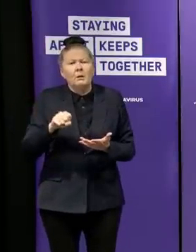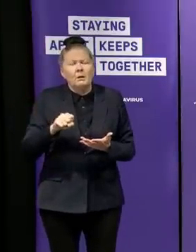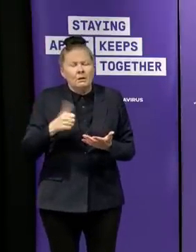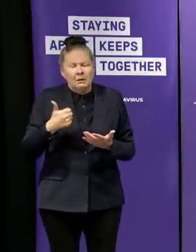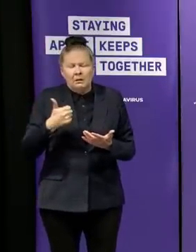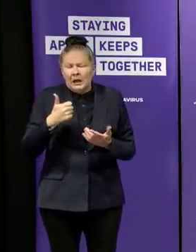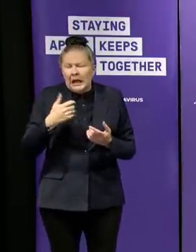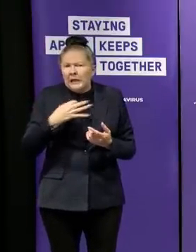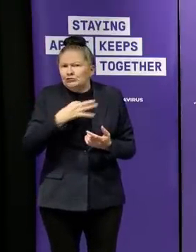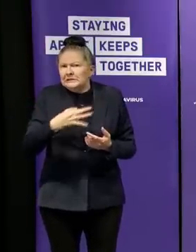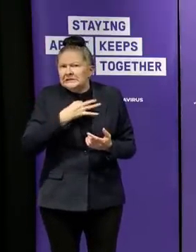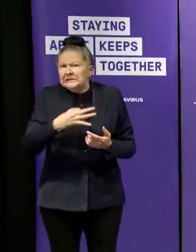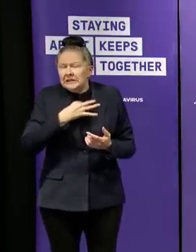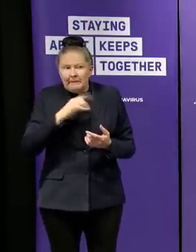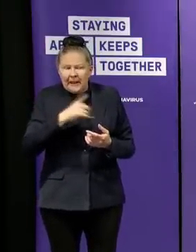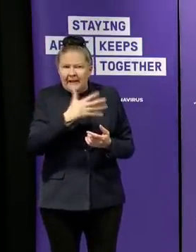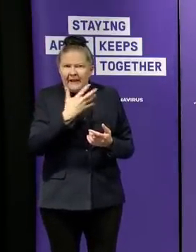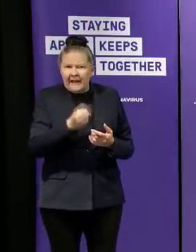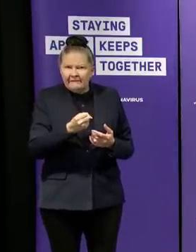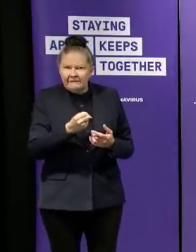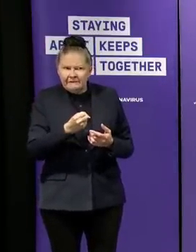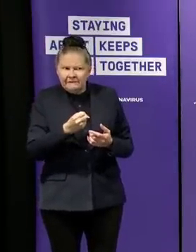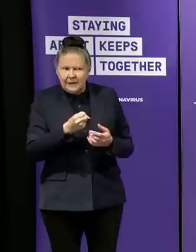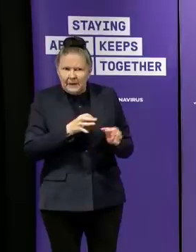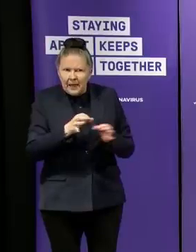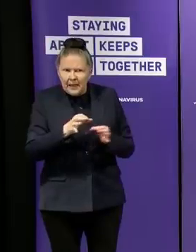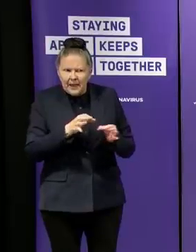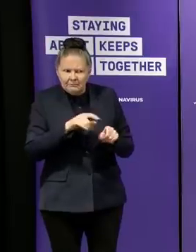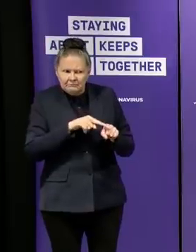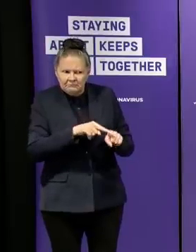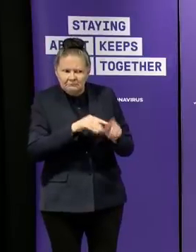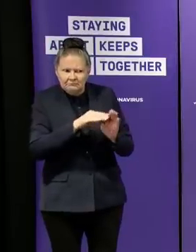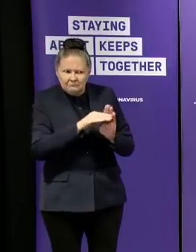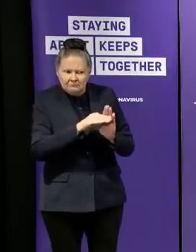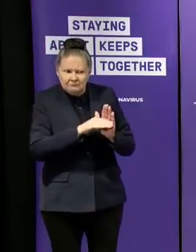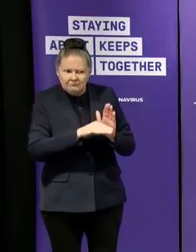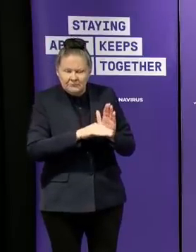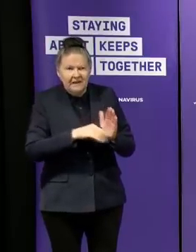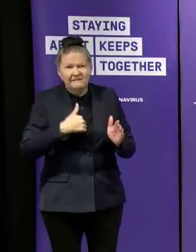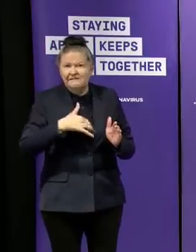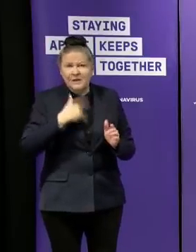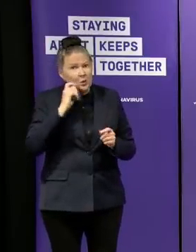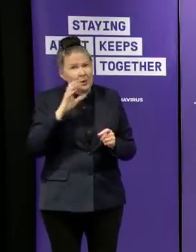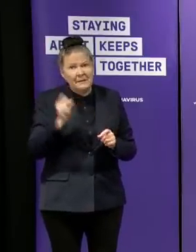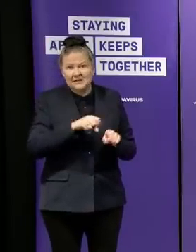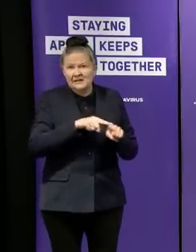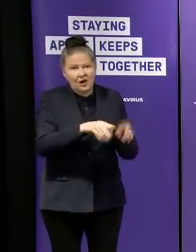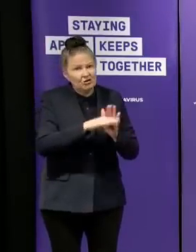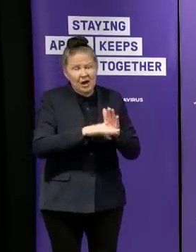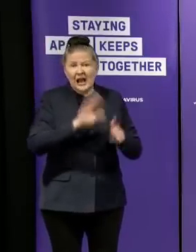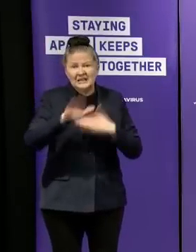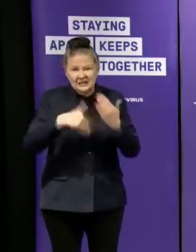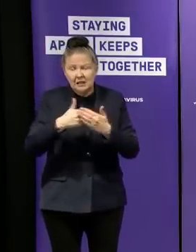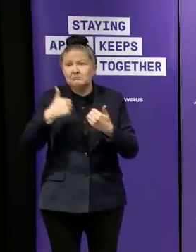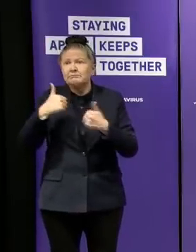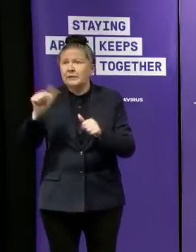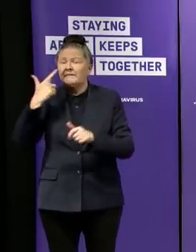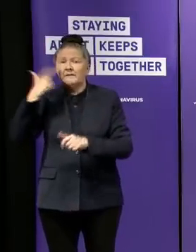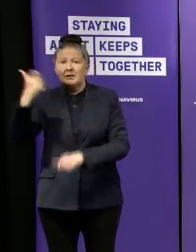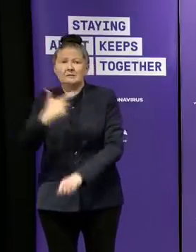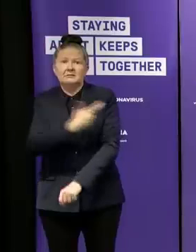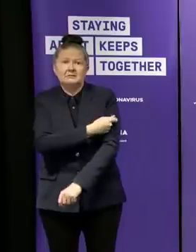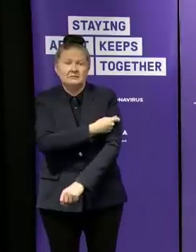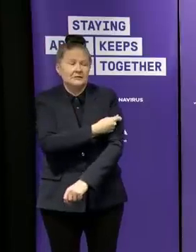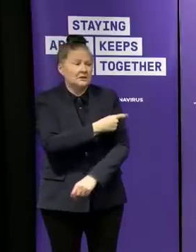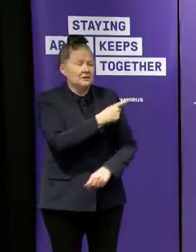that's in place there, those plans, for a very long time, ultimately, until we get a vaccine. Public housing towers, though. Oh, on public